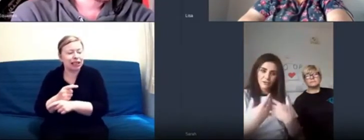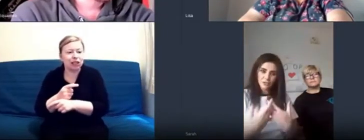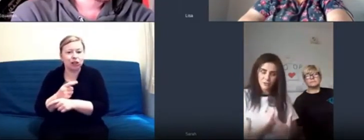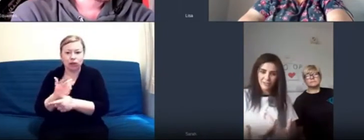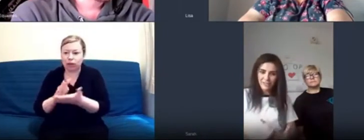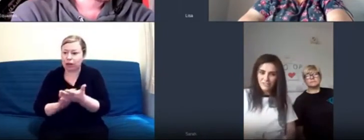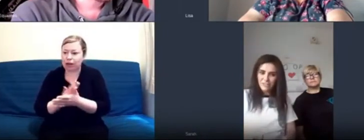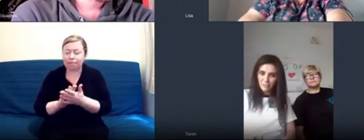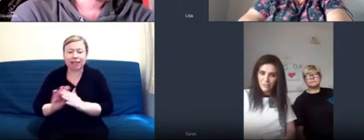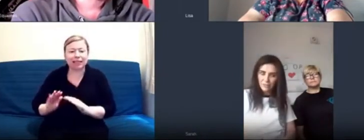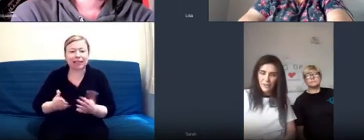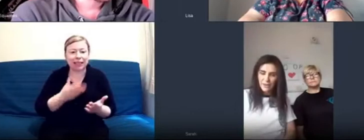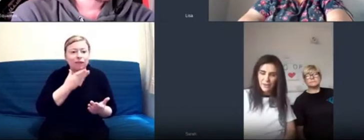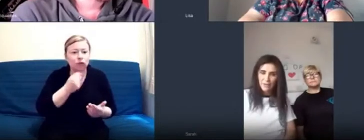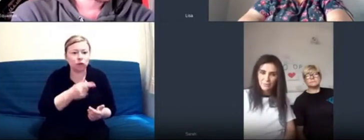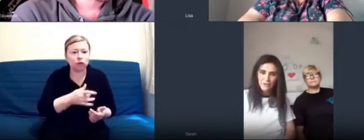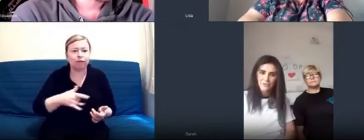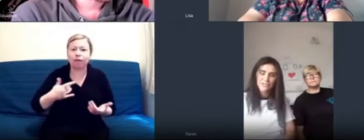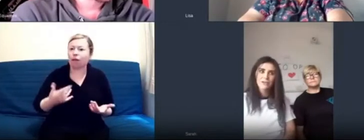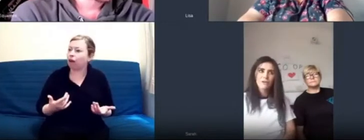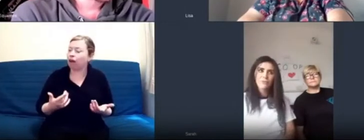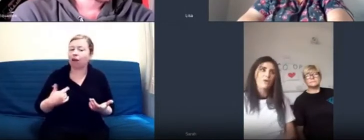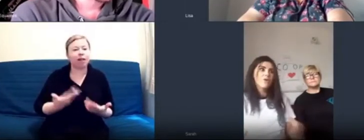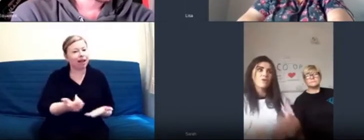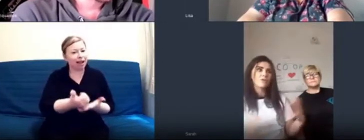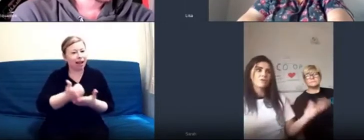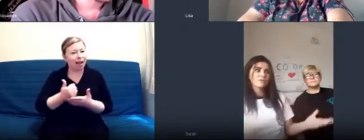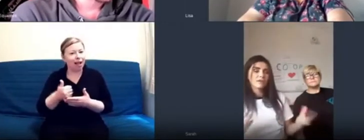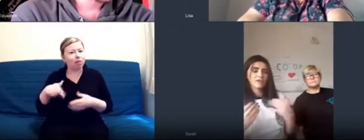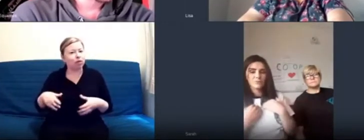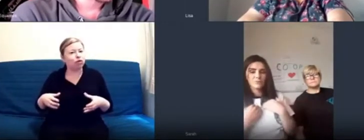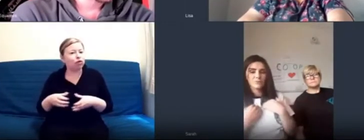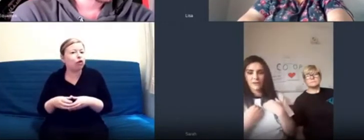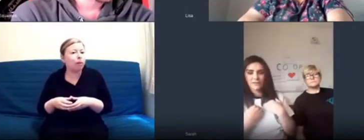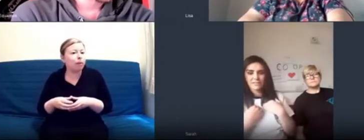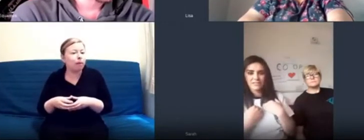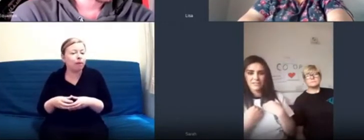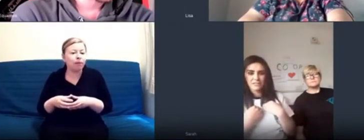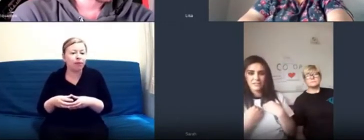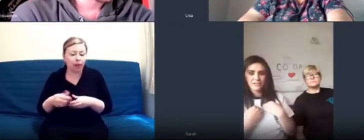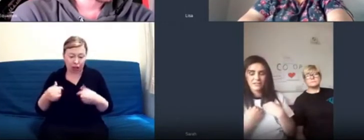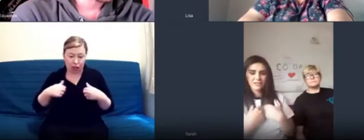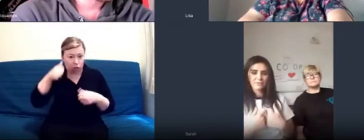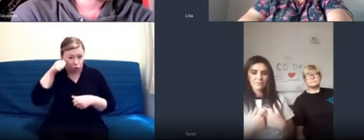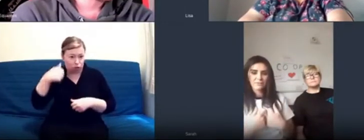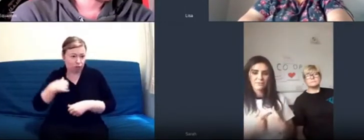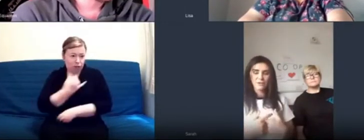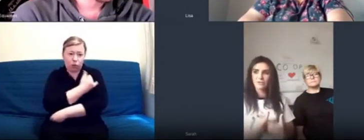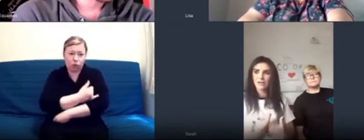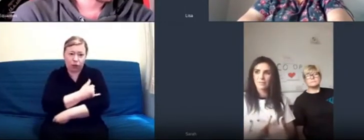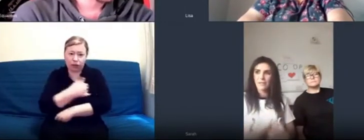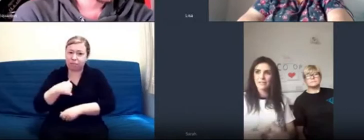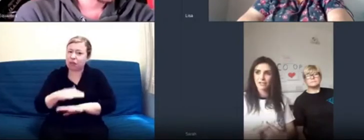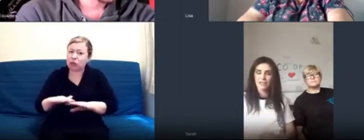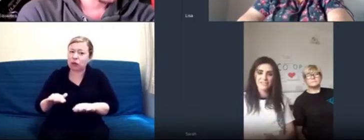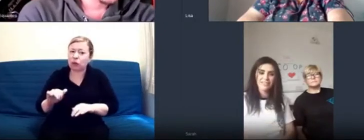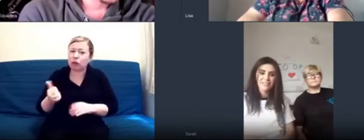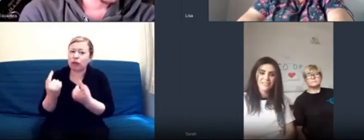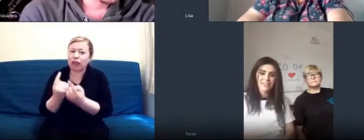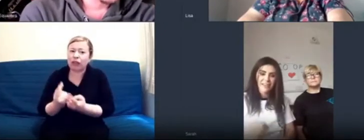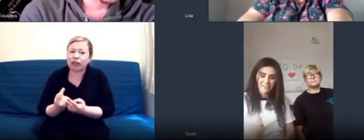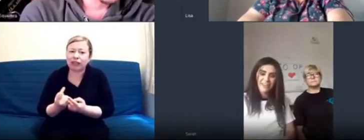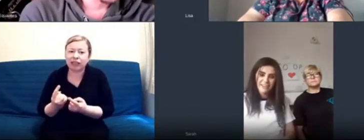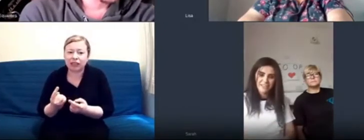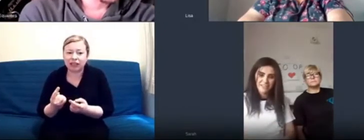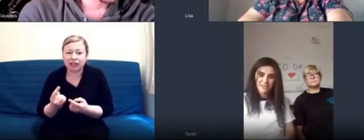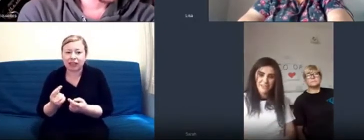they're contributing and giving something back, because I know my weaknesses, and one of my biggest strengths